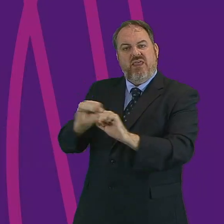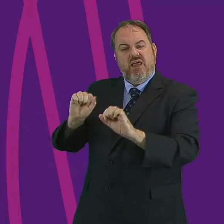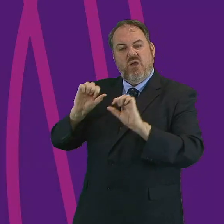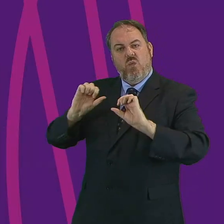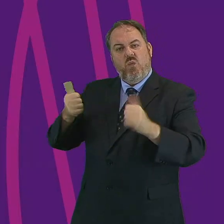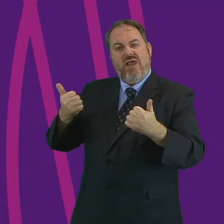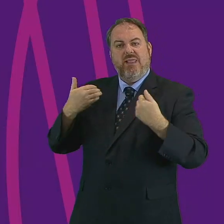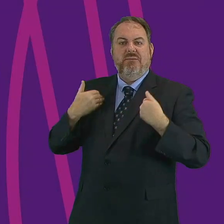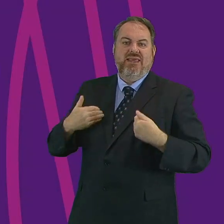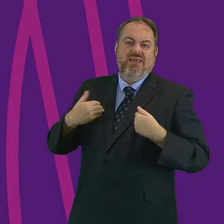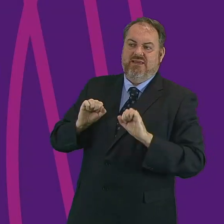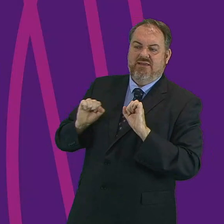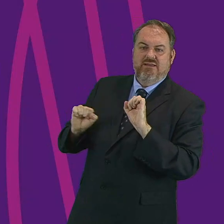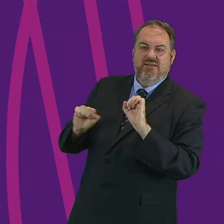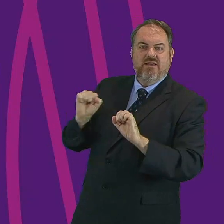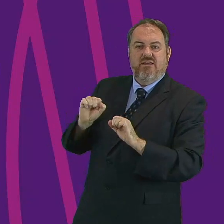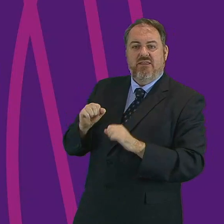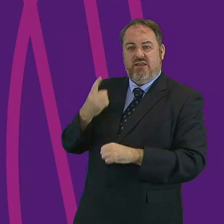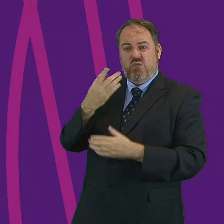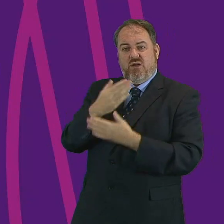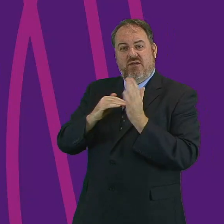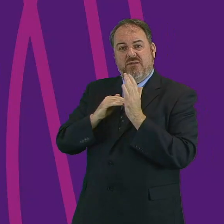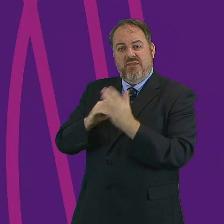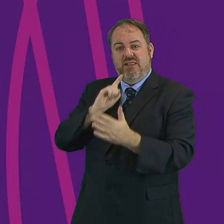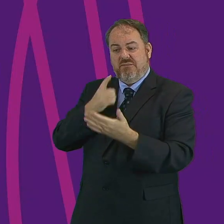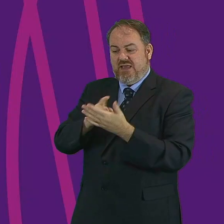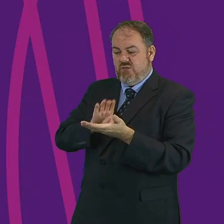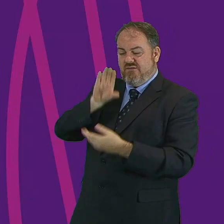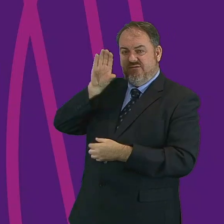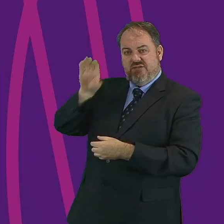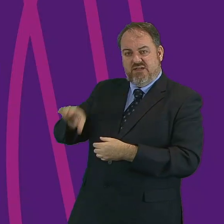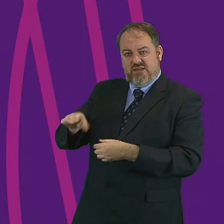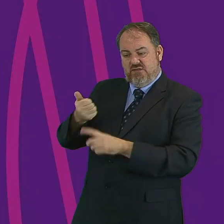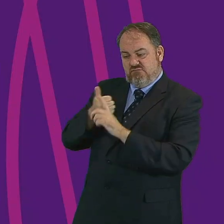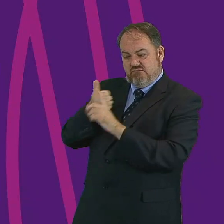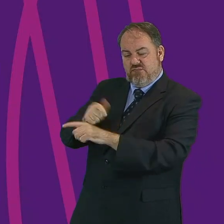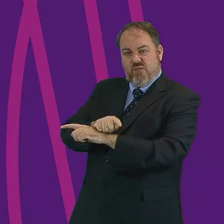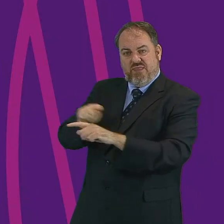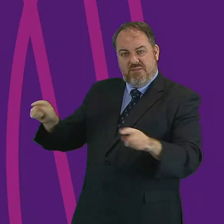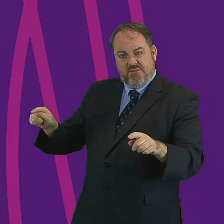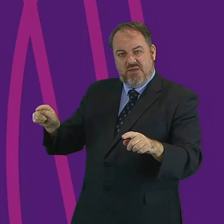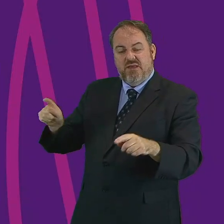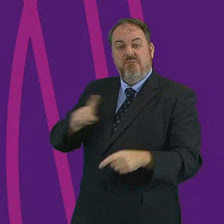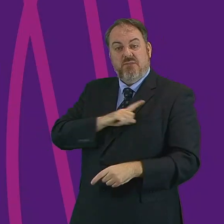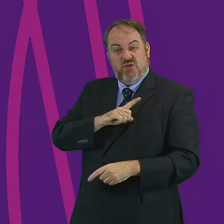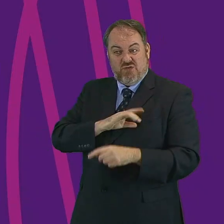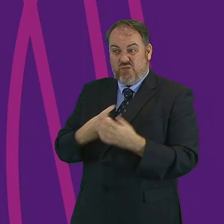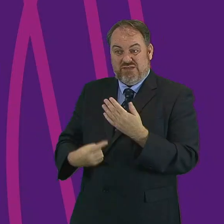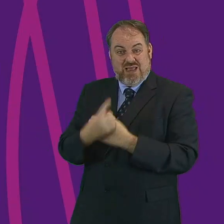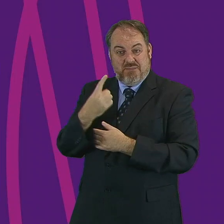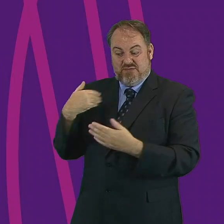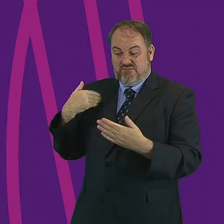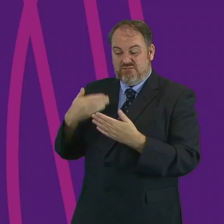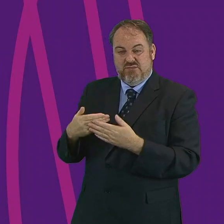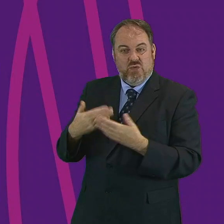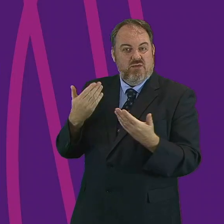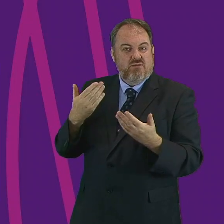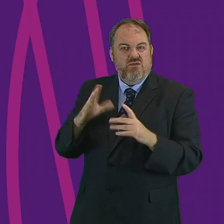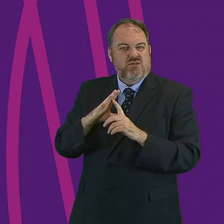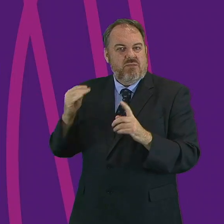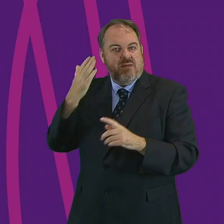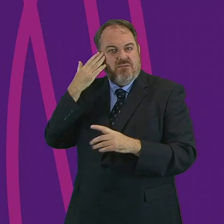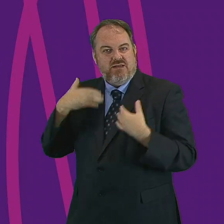what support is available for teachers and other school staff to help manage additional pressures resulting from the pandemic? First